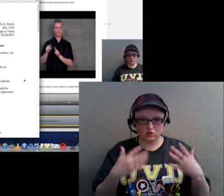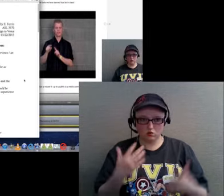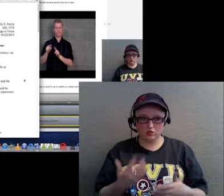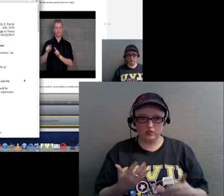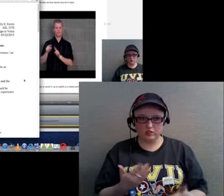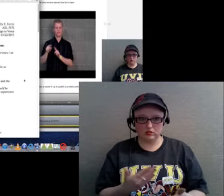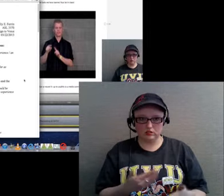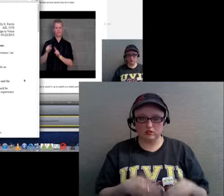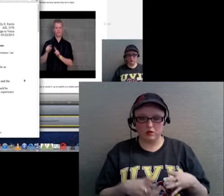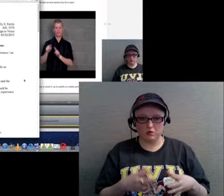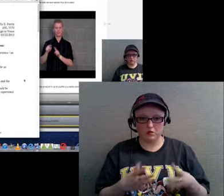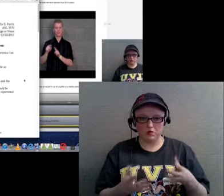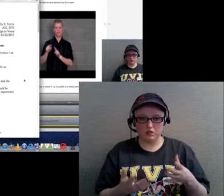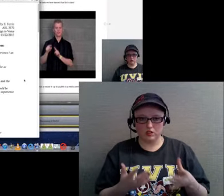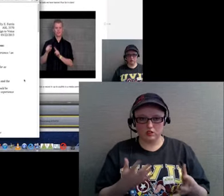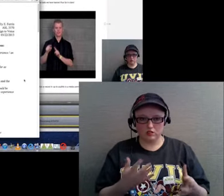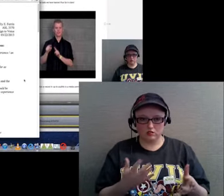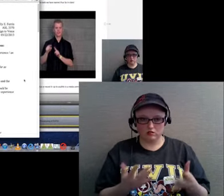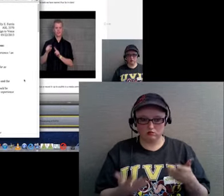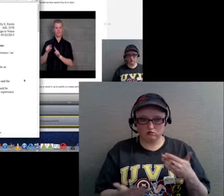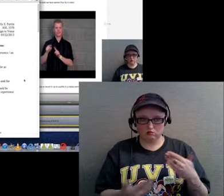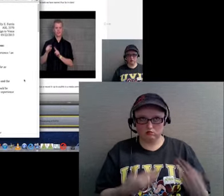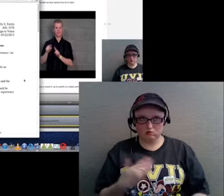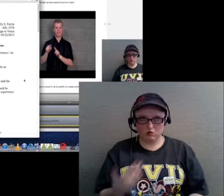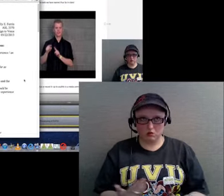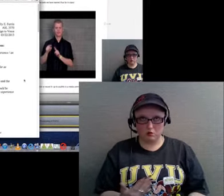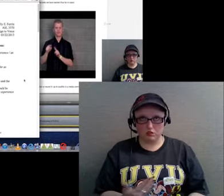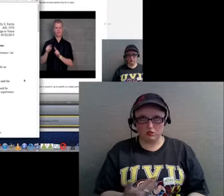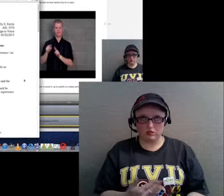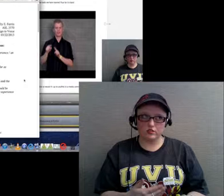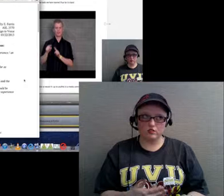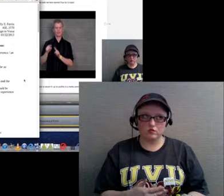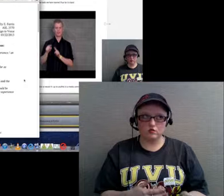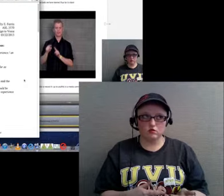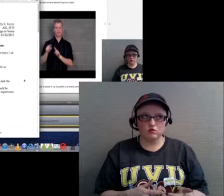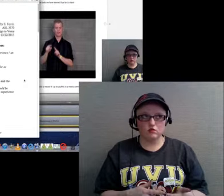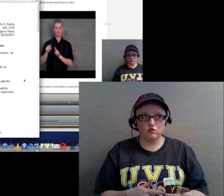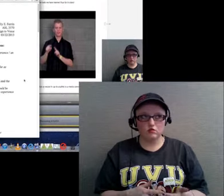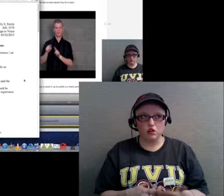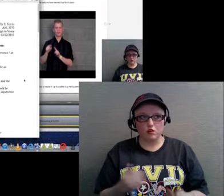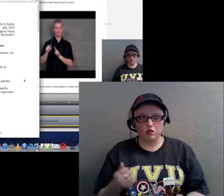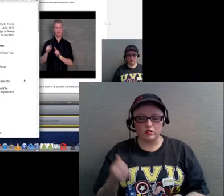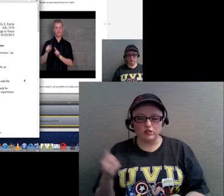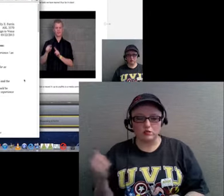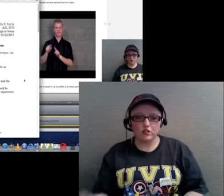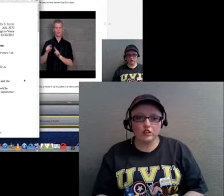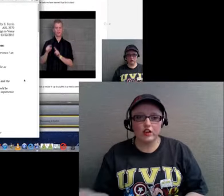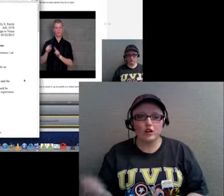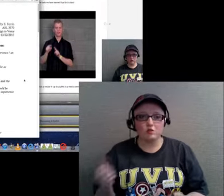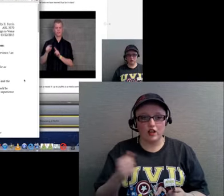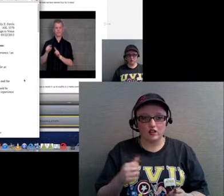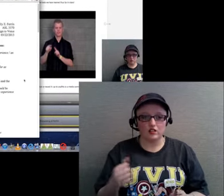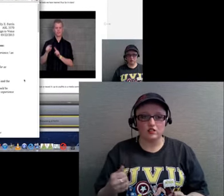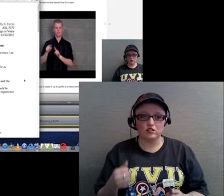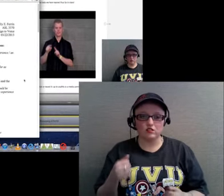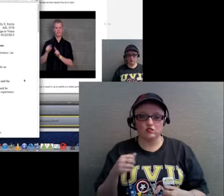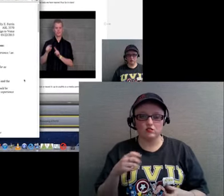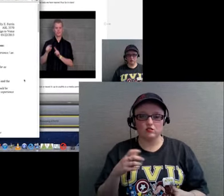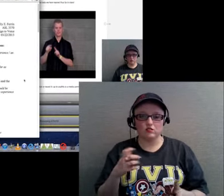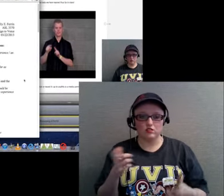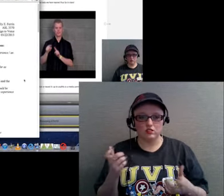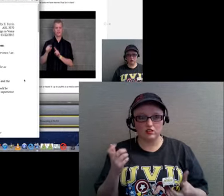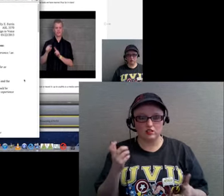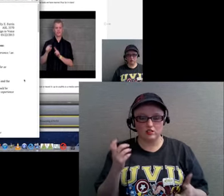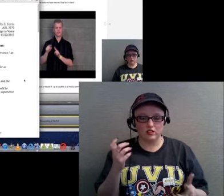This story is the type of story where it's, oh, there's this one time it had this